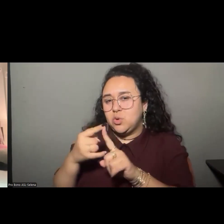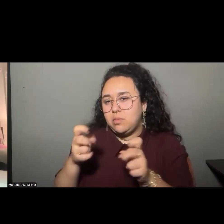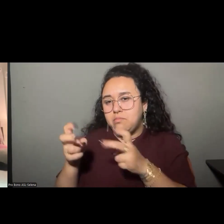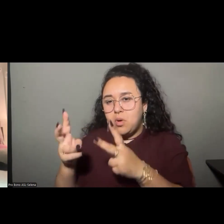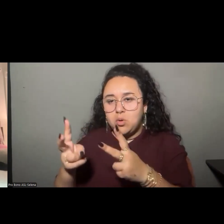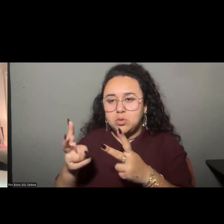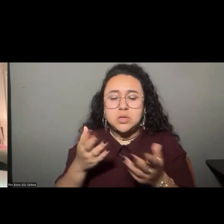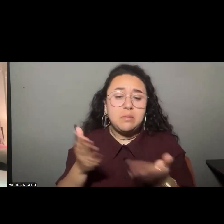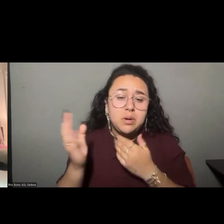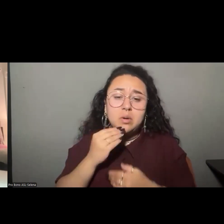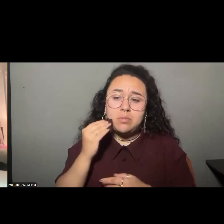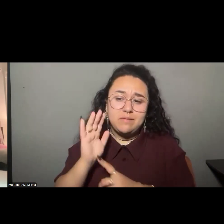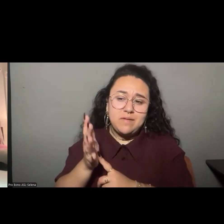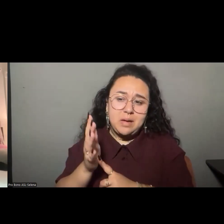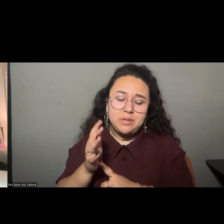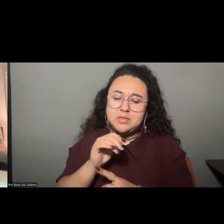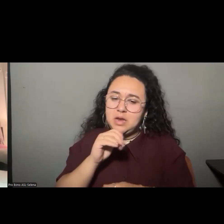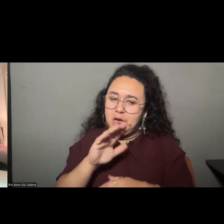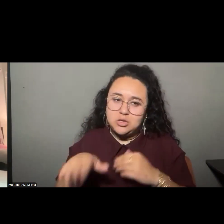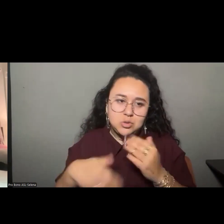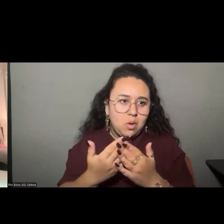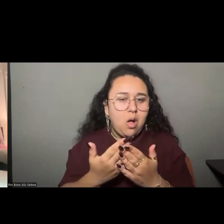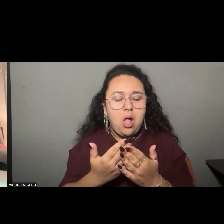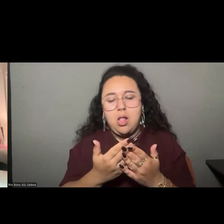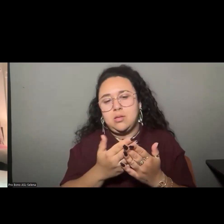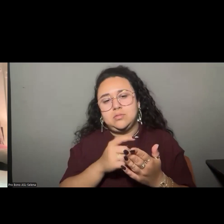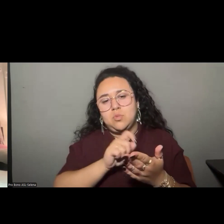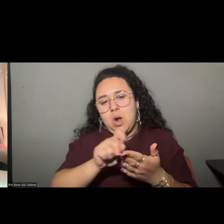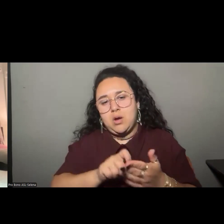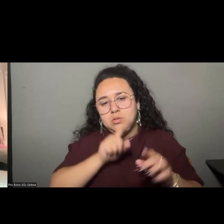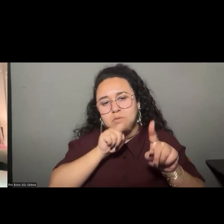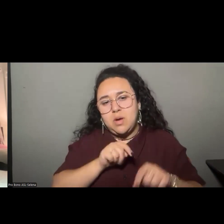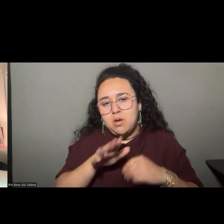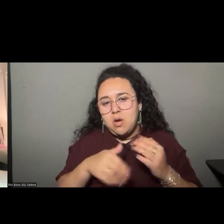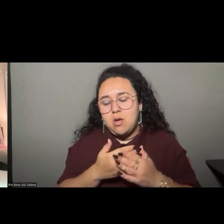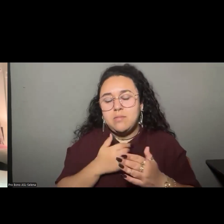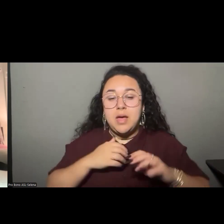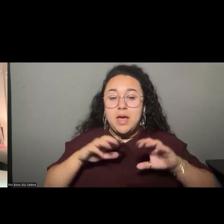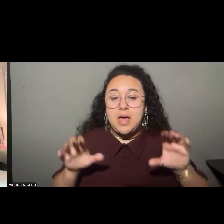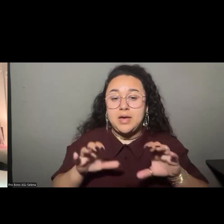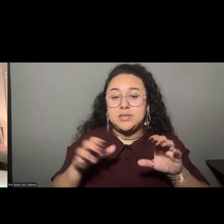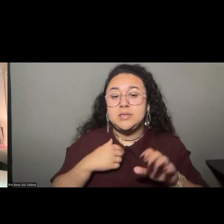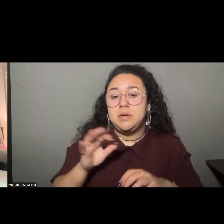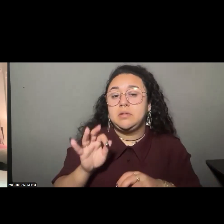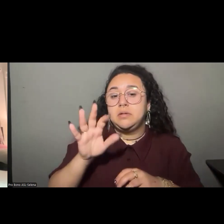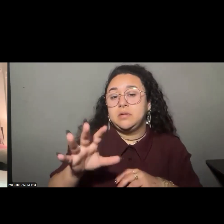we can. I mean, it's 5 minutes. We're not going to do all of them. But the exercises I wanted to leave you with to think about are